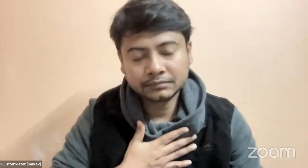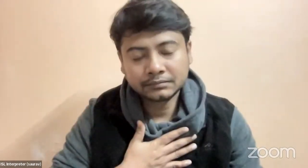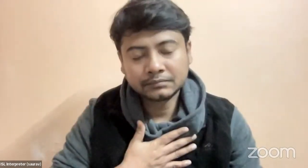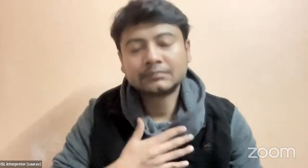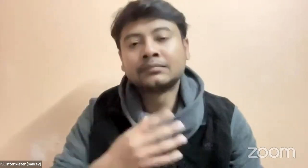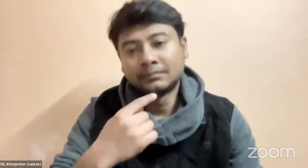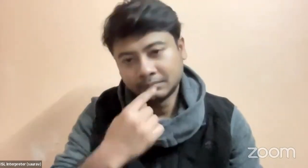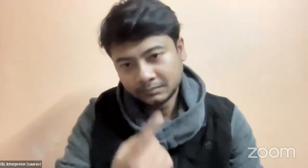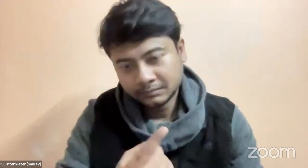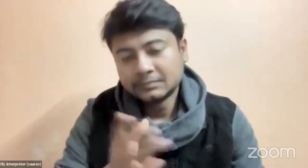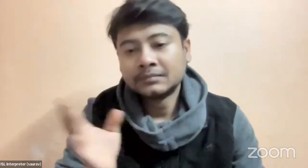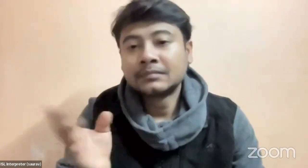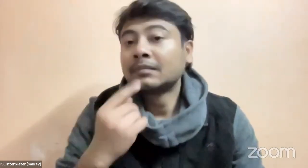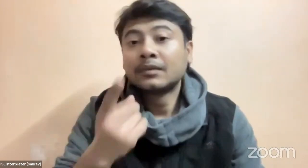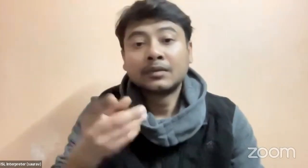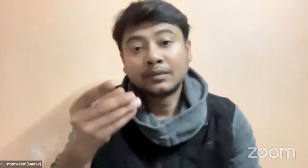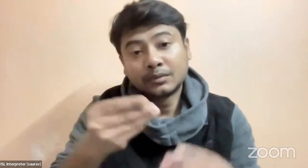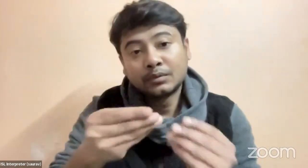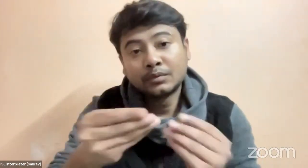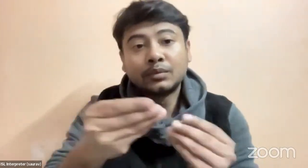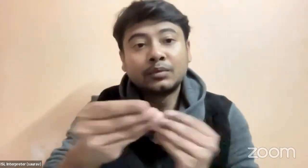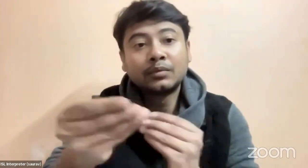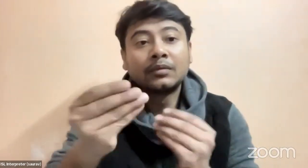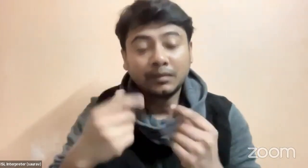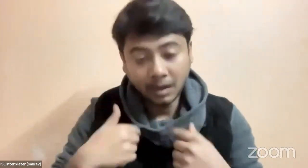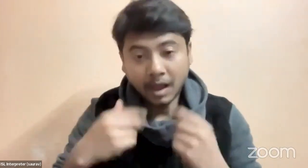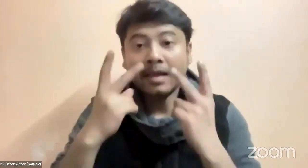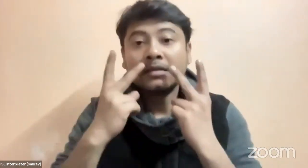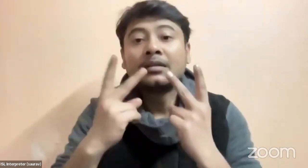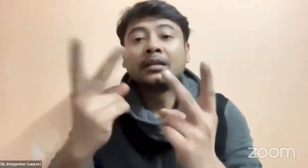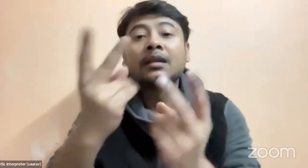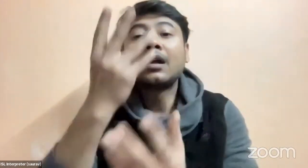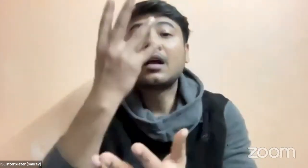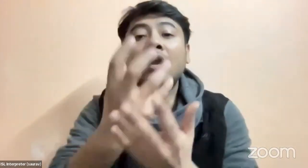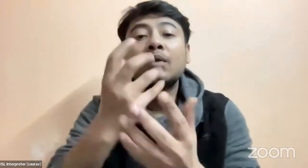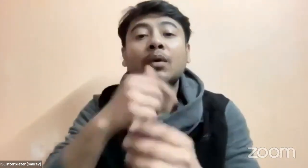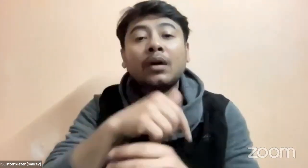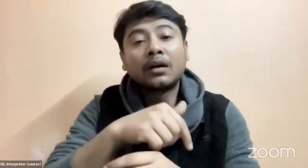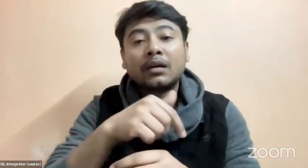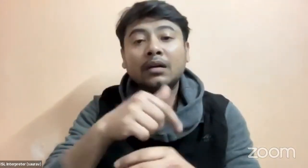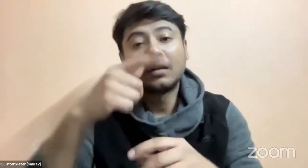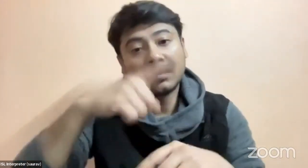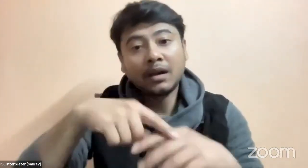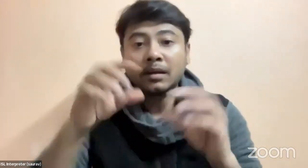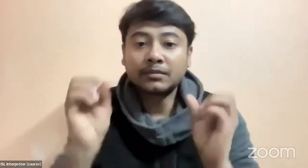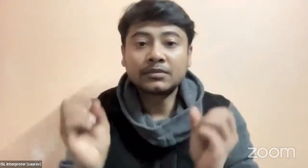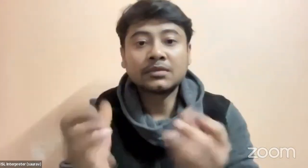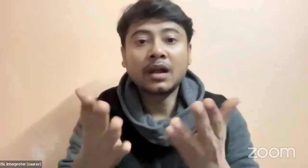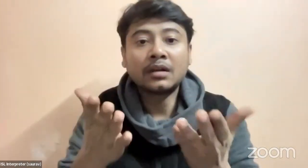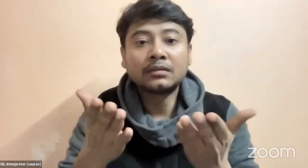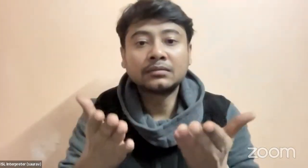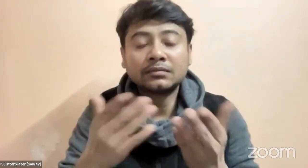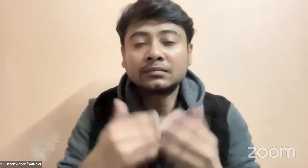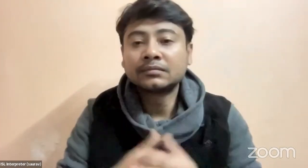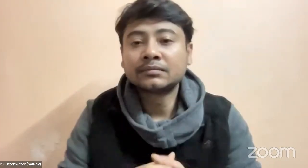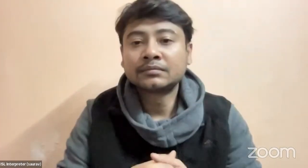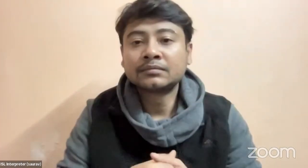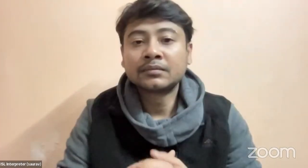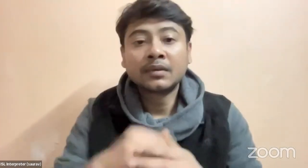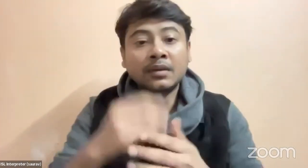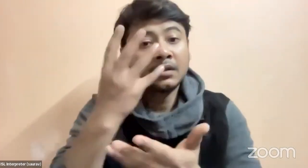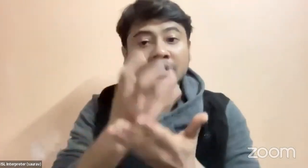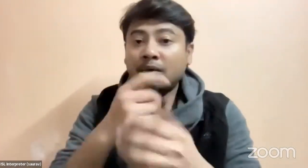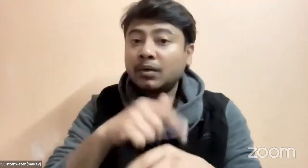And when Kali Yuga comes, it is very, very difficult for people to perform bhakti. They